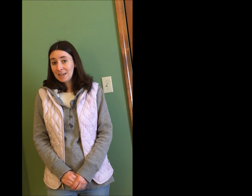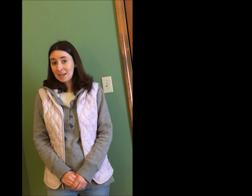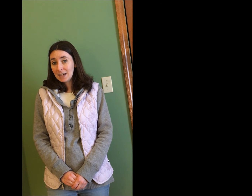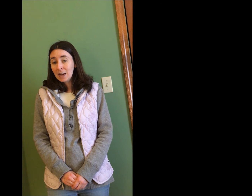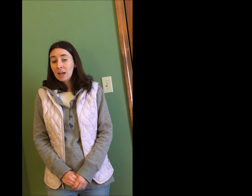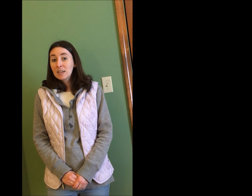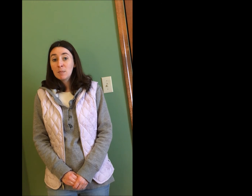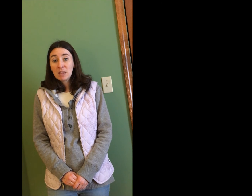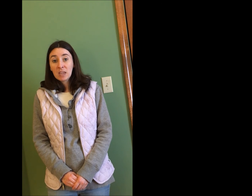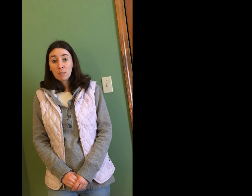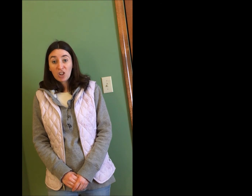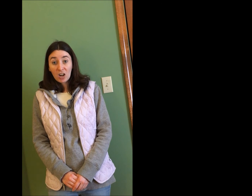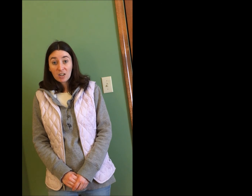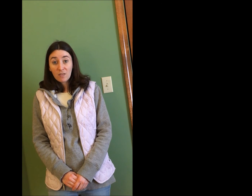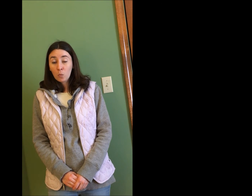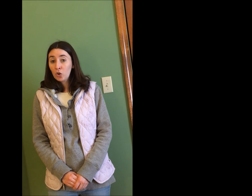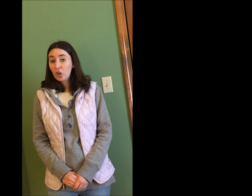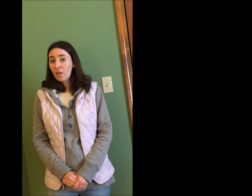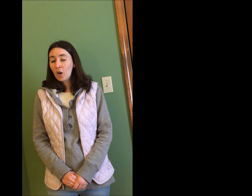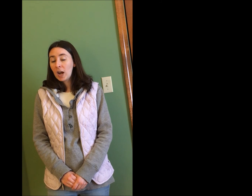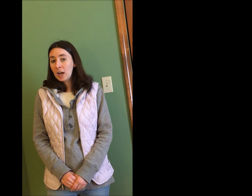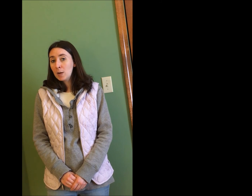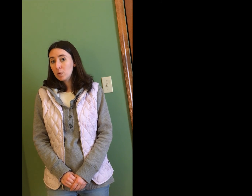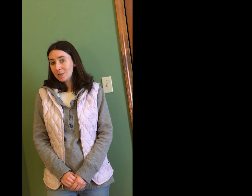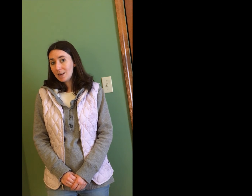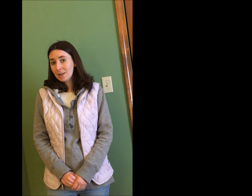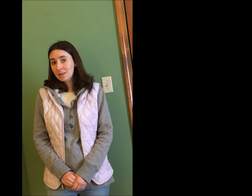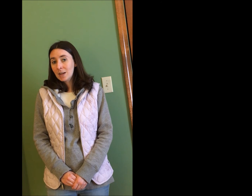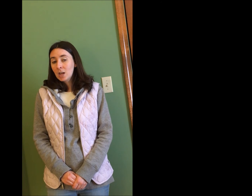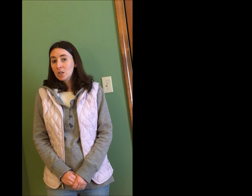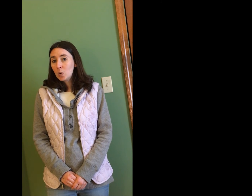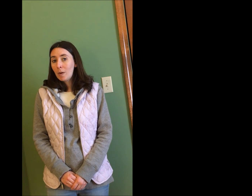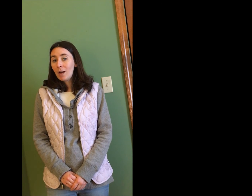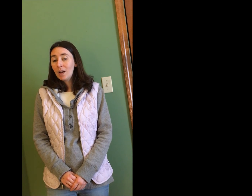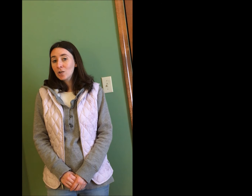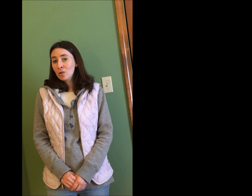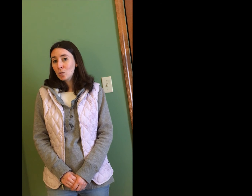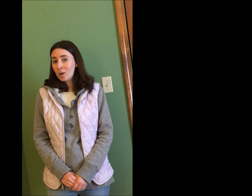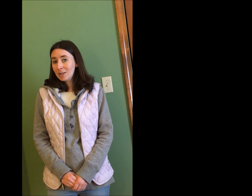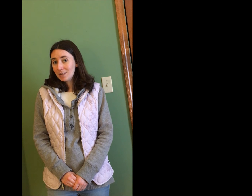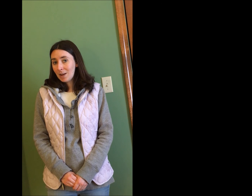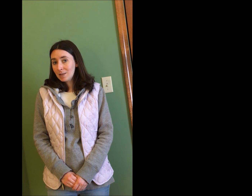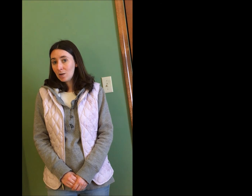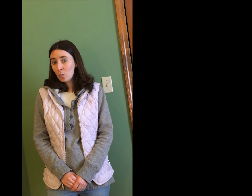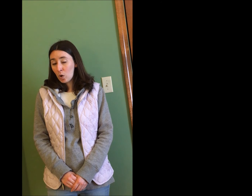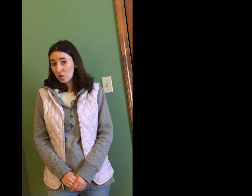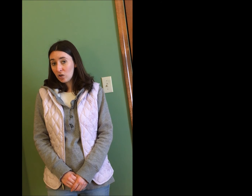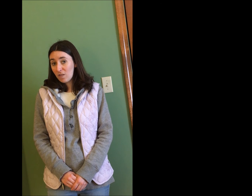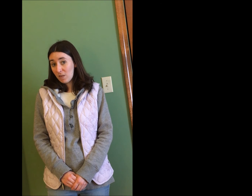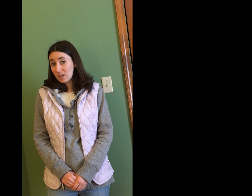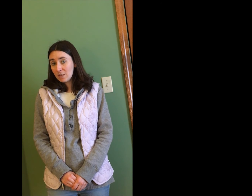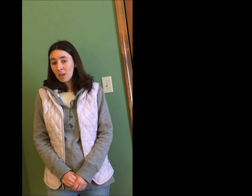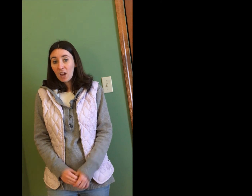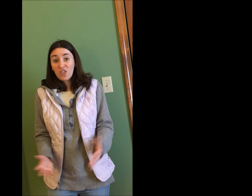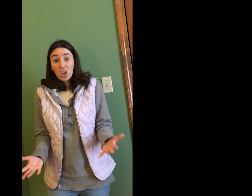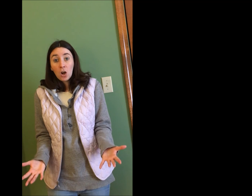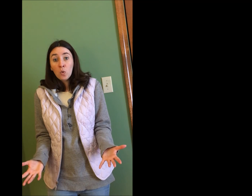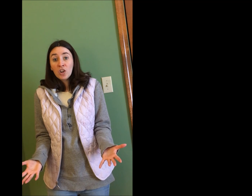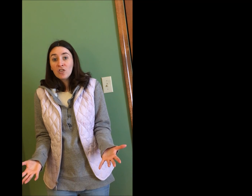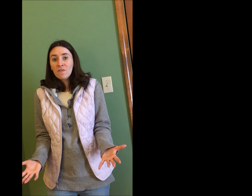needed to meet the objective. And we're looking for 80%, so about 120 signs out of 150. If you get all